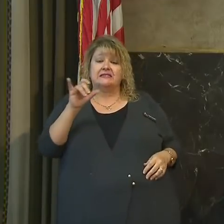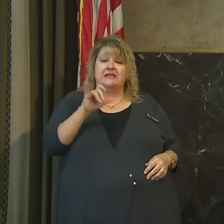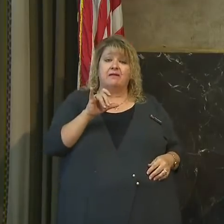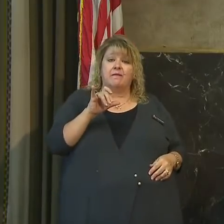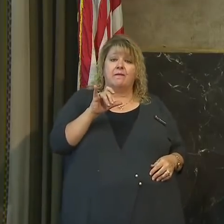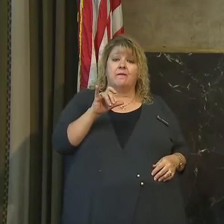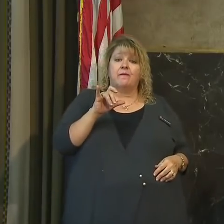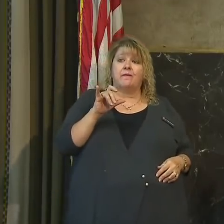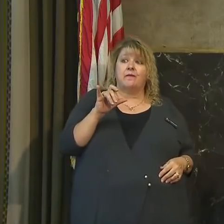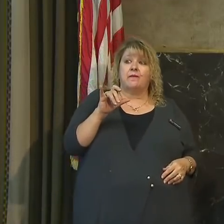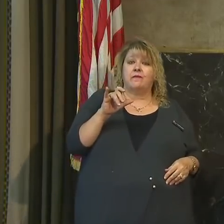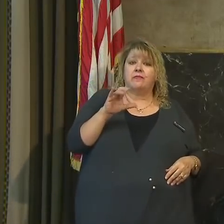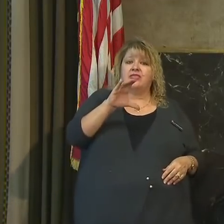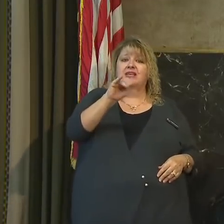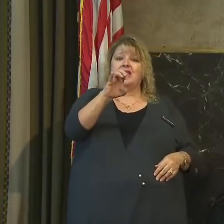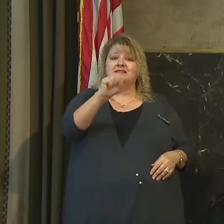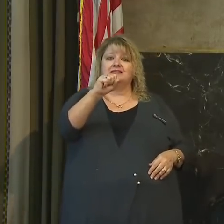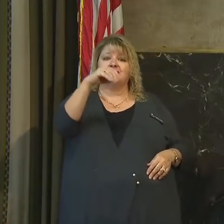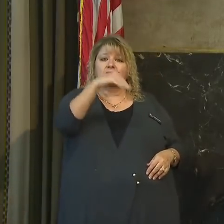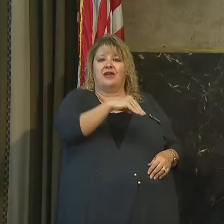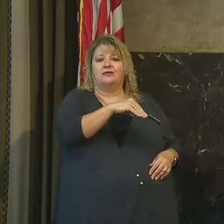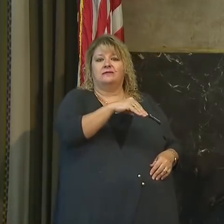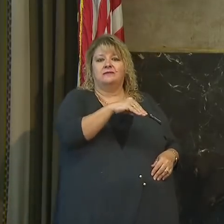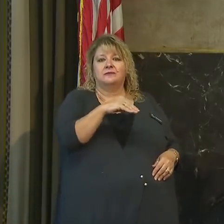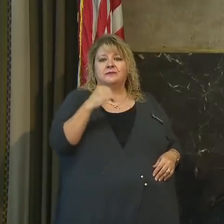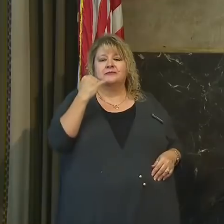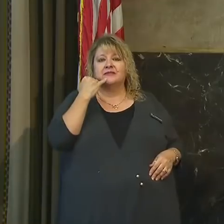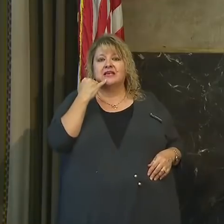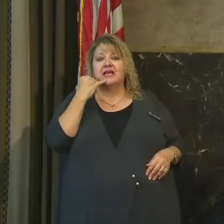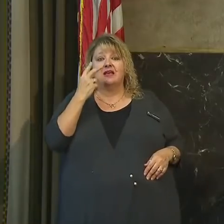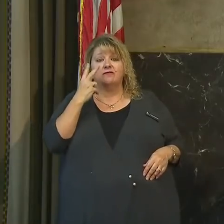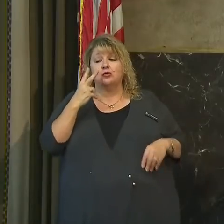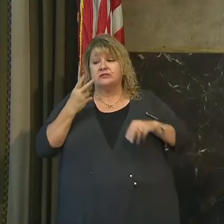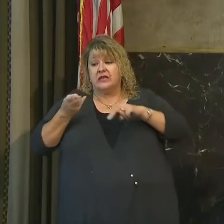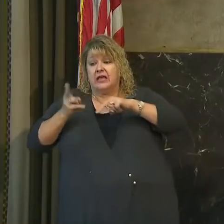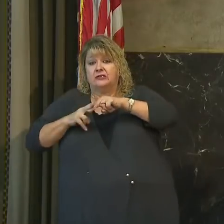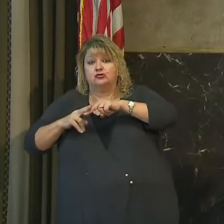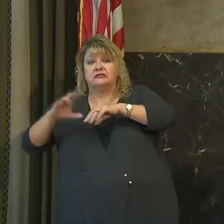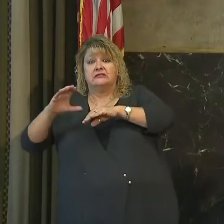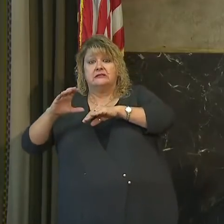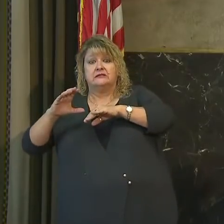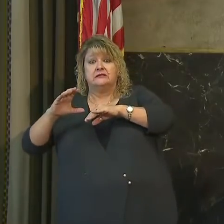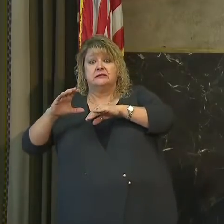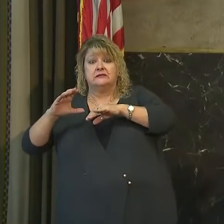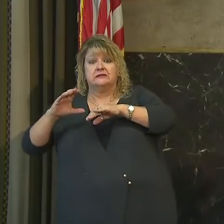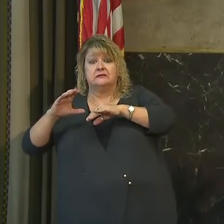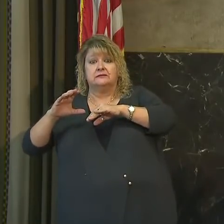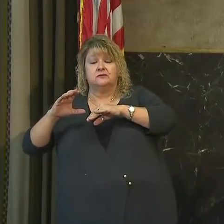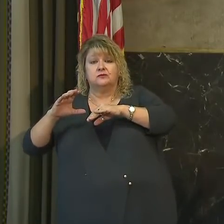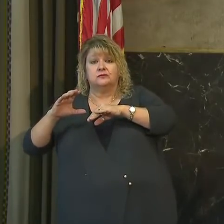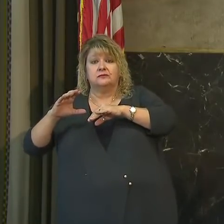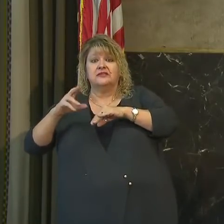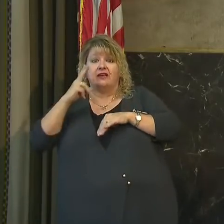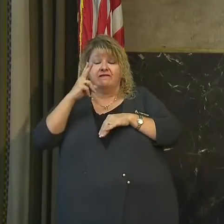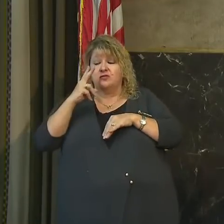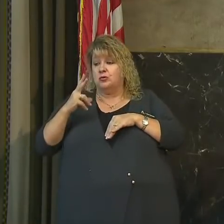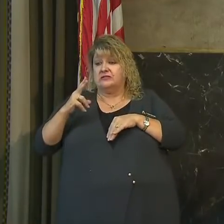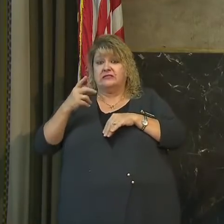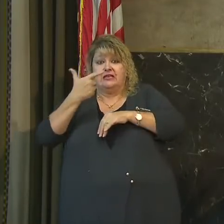COVID. Because when that happens, you will see that case growth line start to come